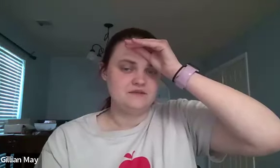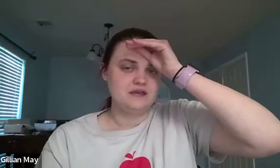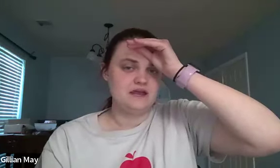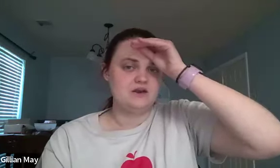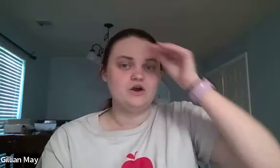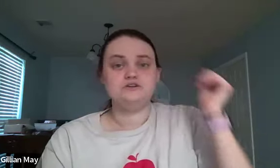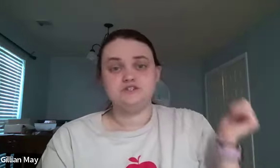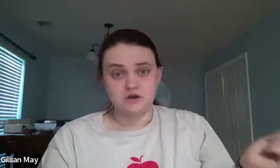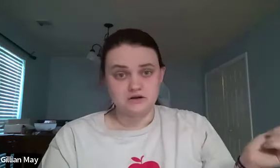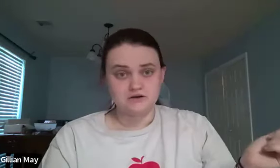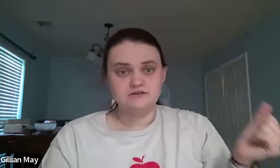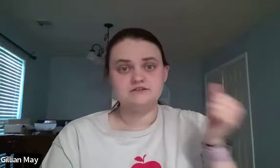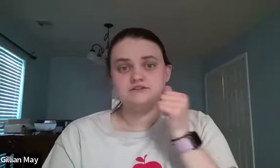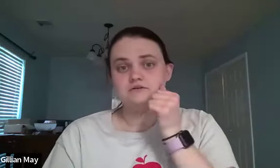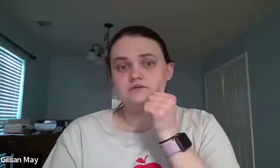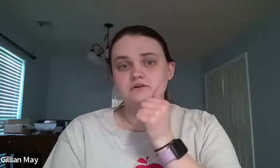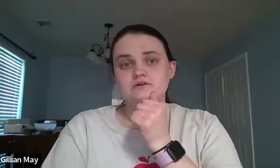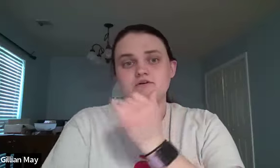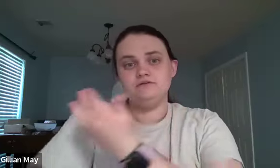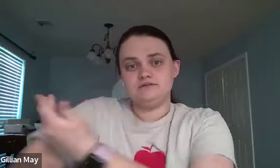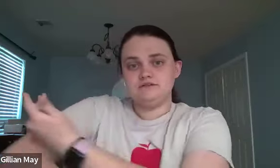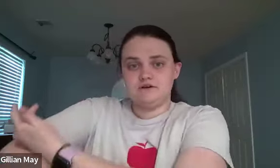Then we had our daughter. So girl, daughter.